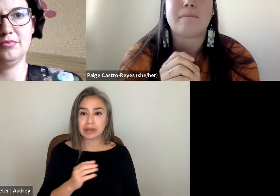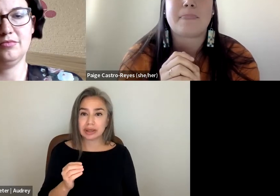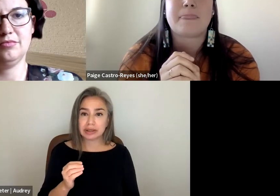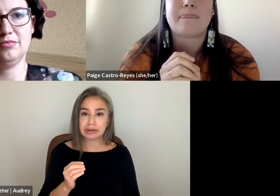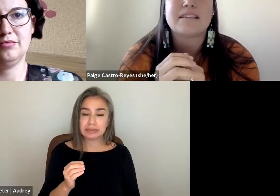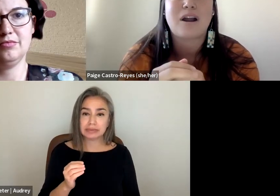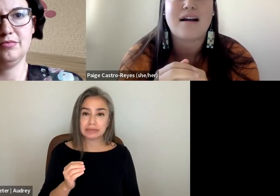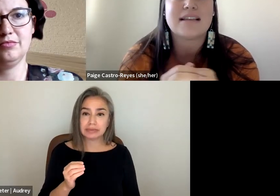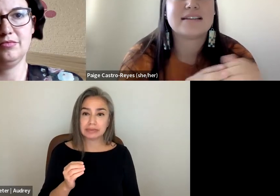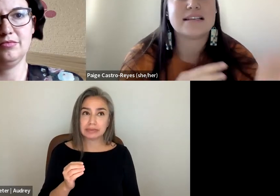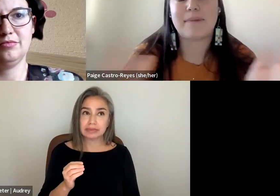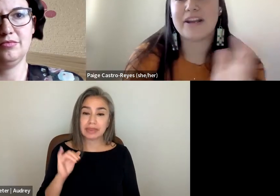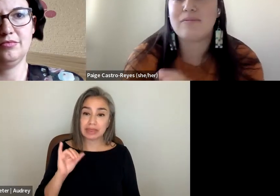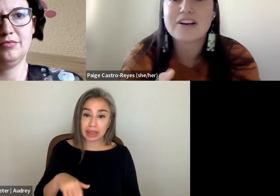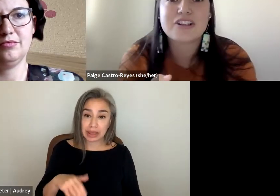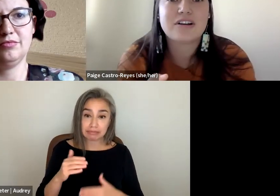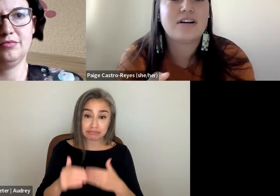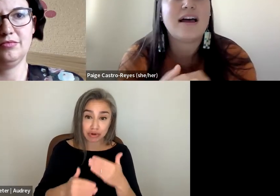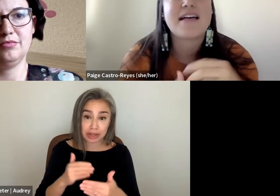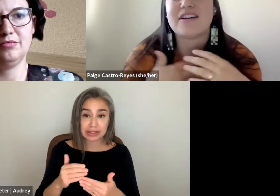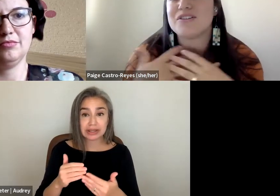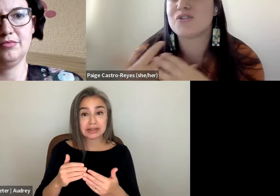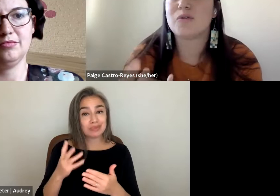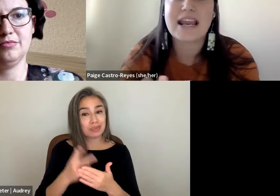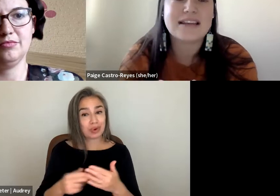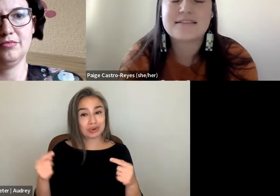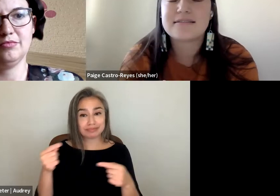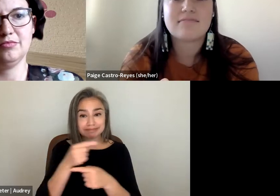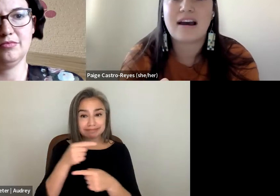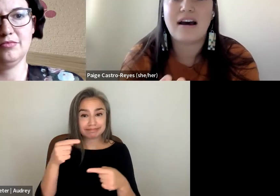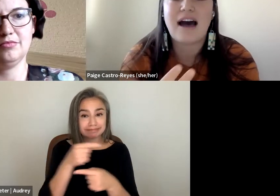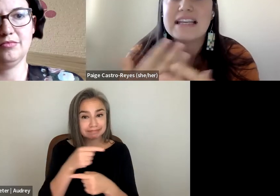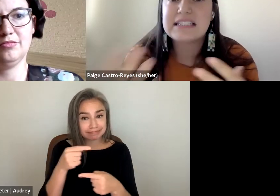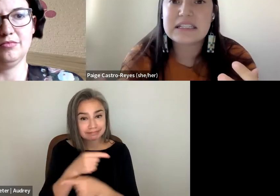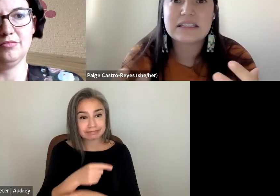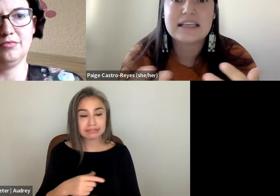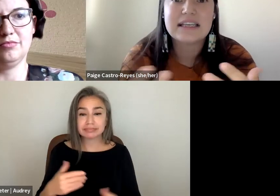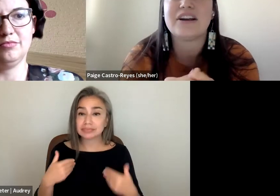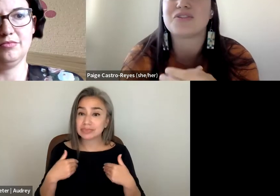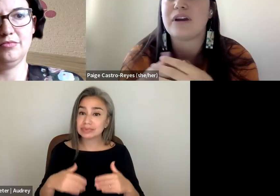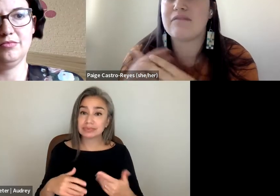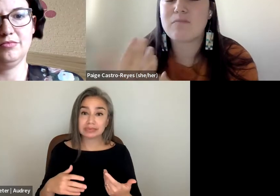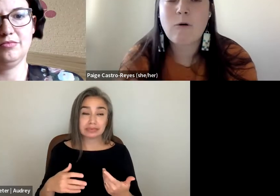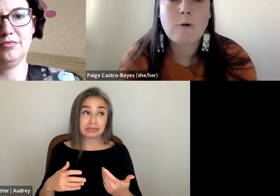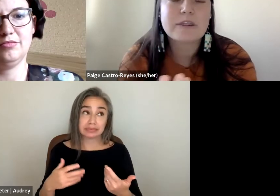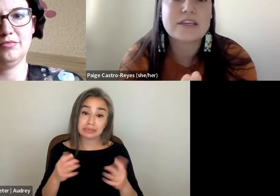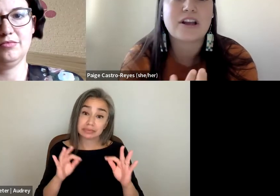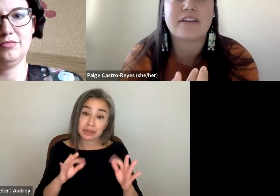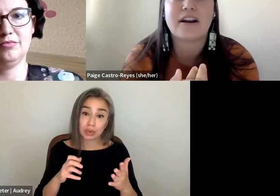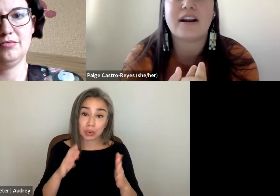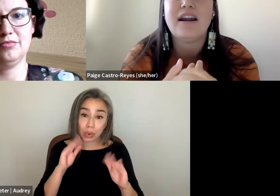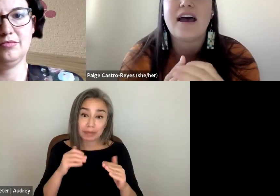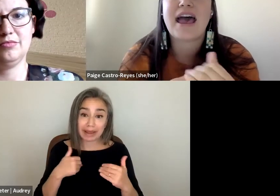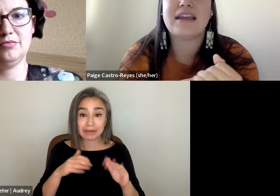this process is bi-directional. There's great ideally, there's great rapport with